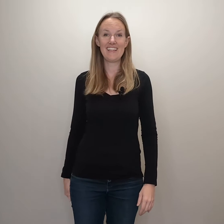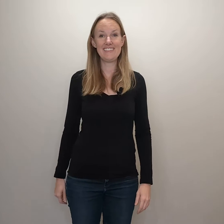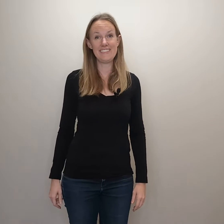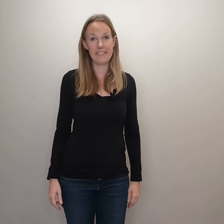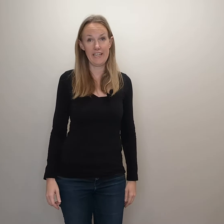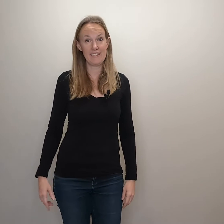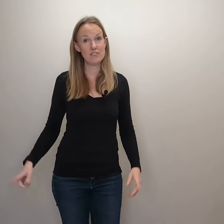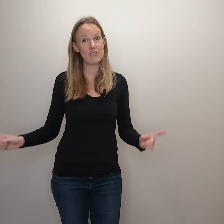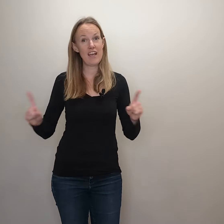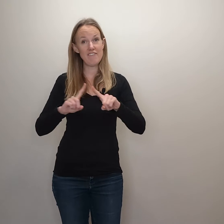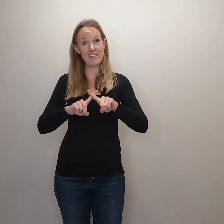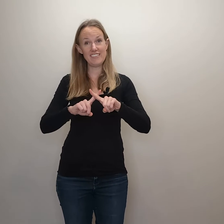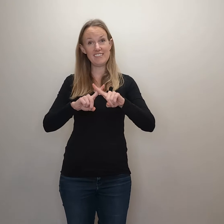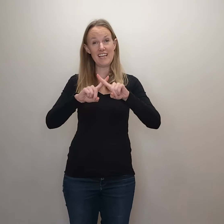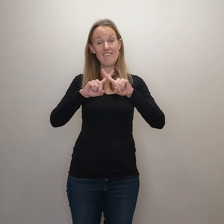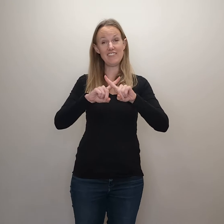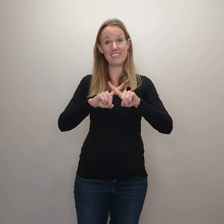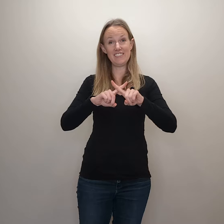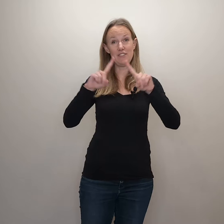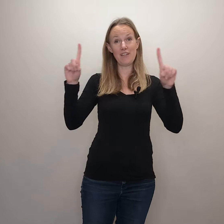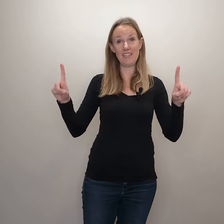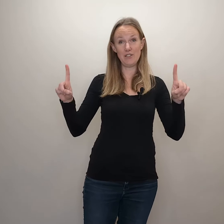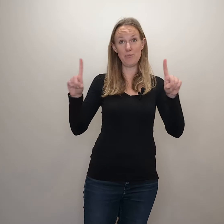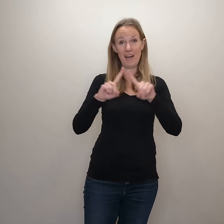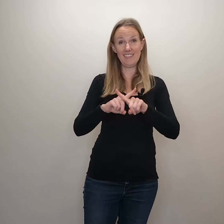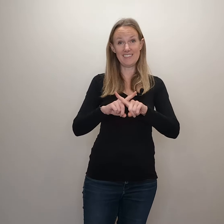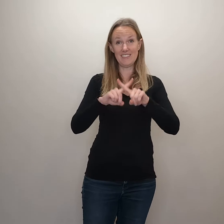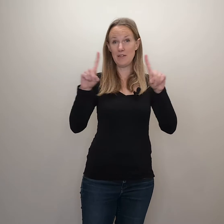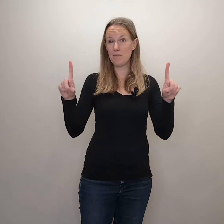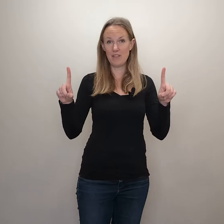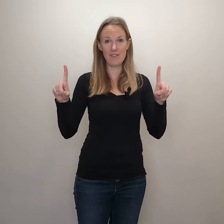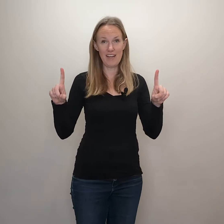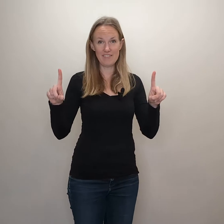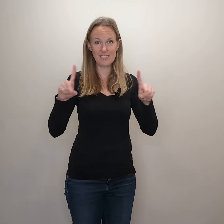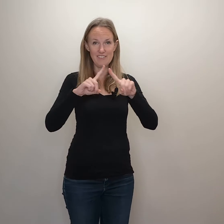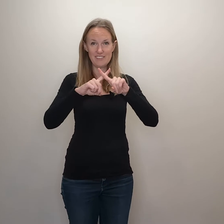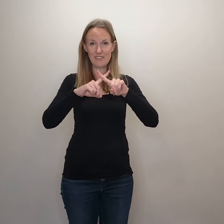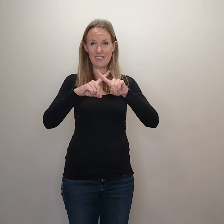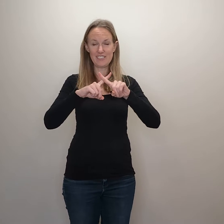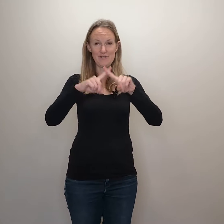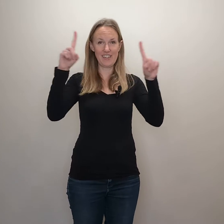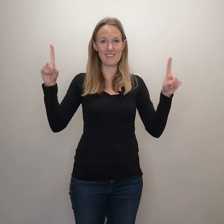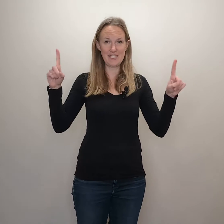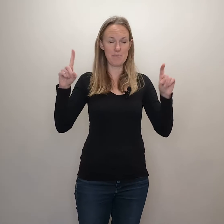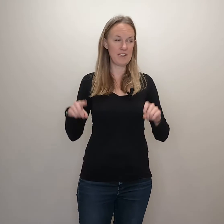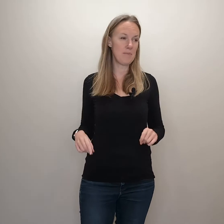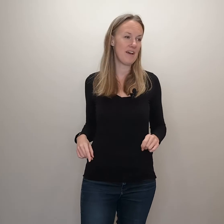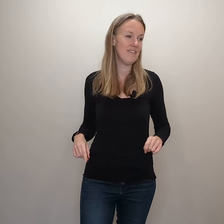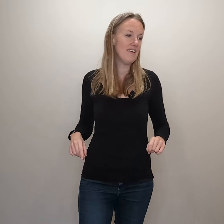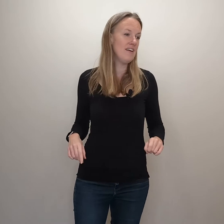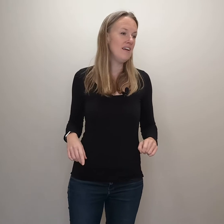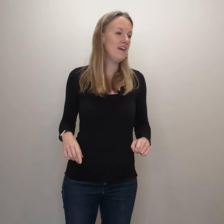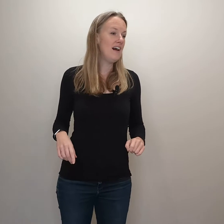can sing. So for emphasis, you can do but you don't have to. So cross your fingers and then bring them out.